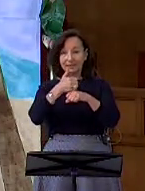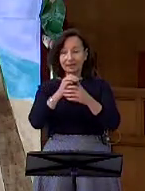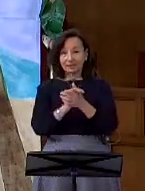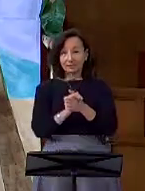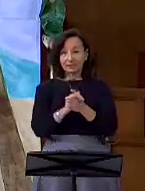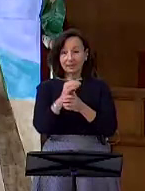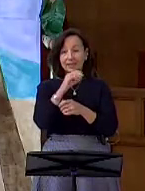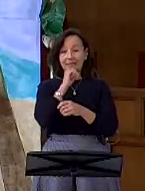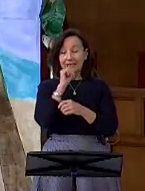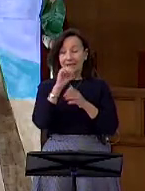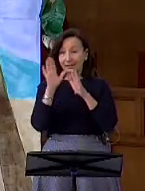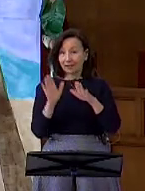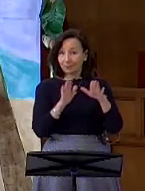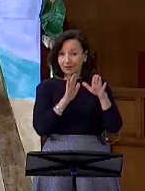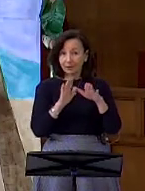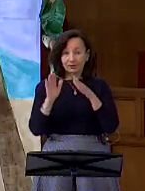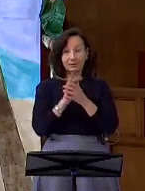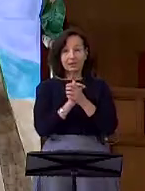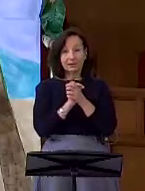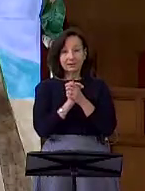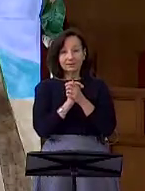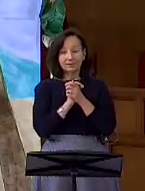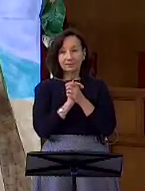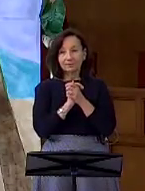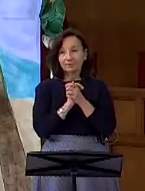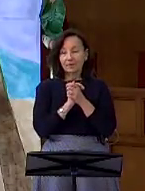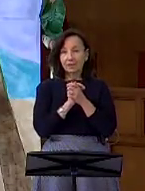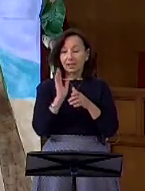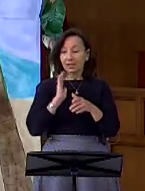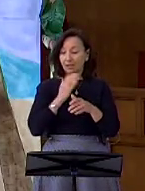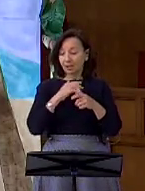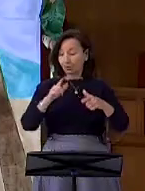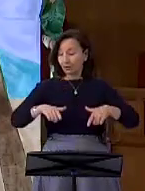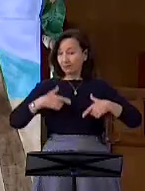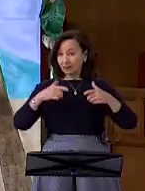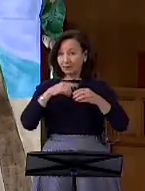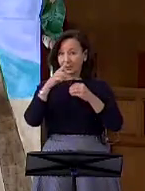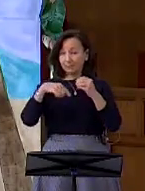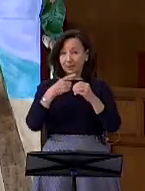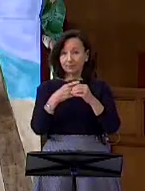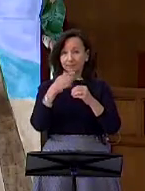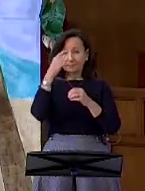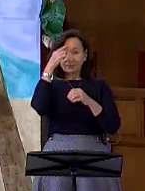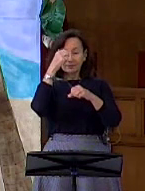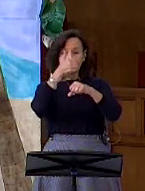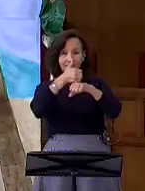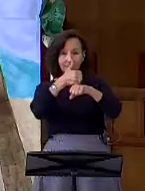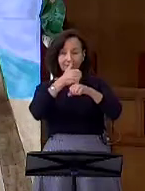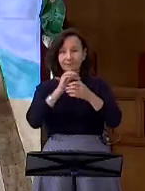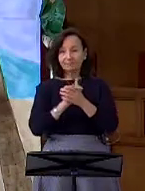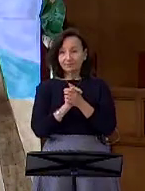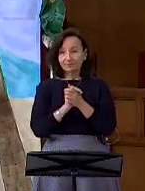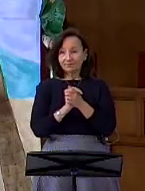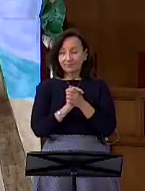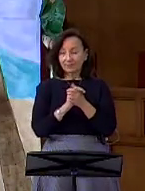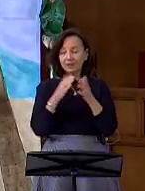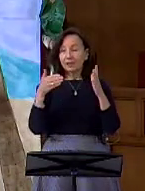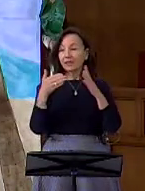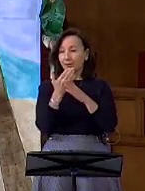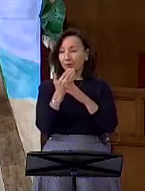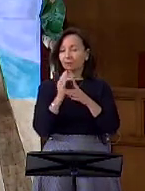and not our actions. Our walk is about our mindset. It's through